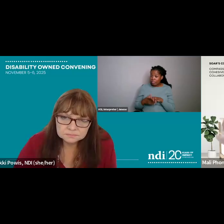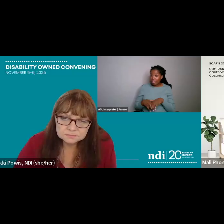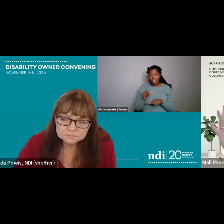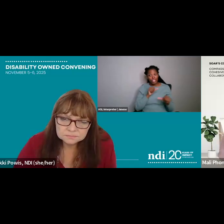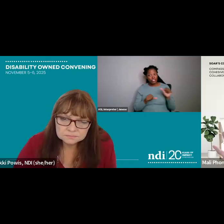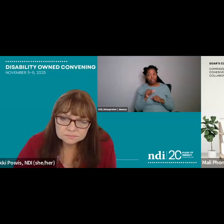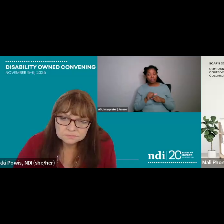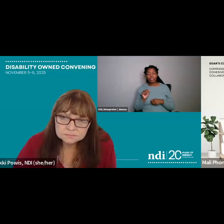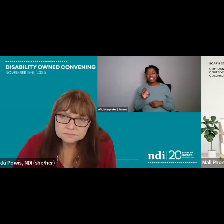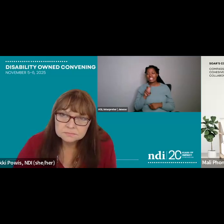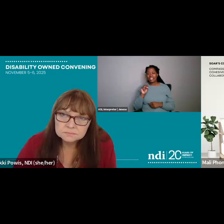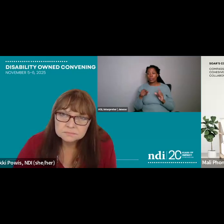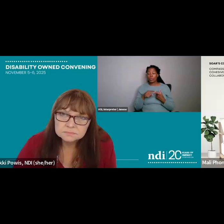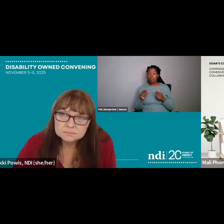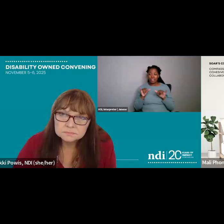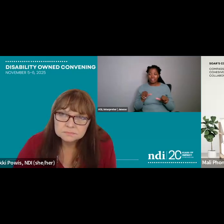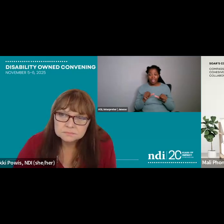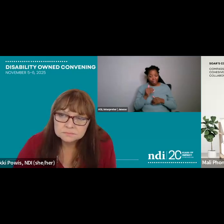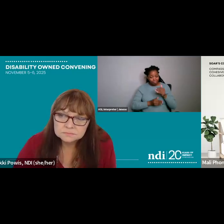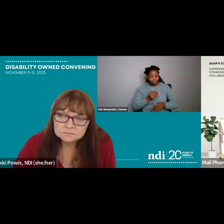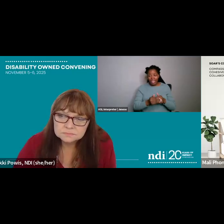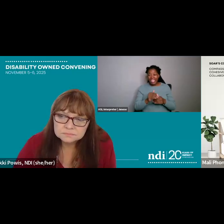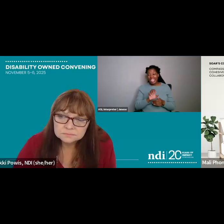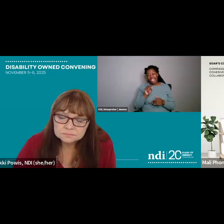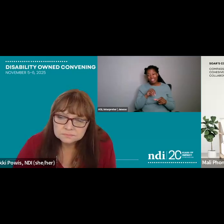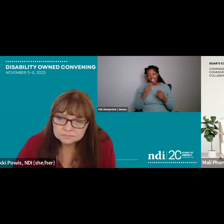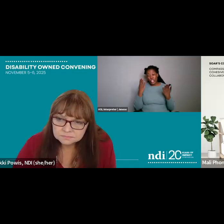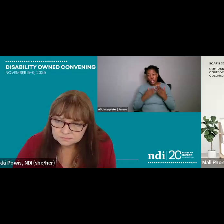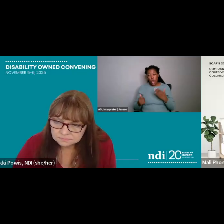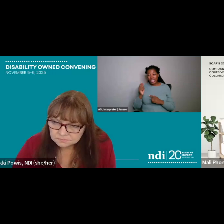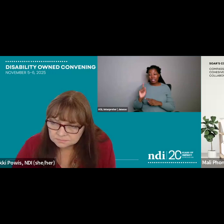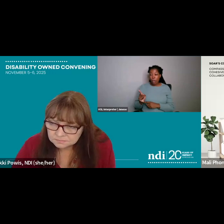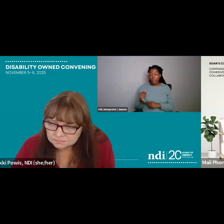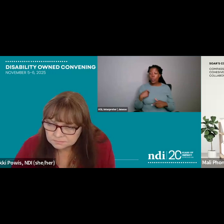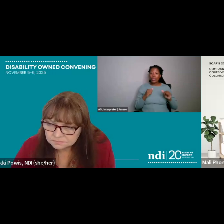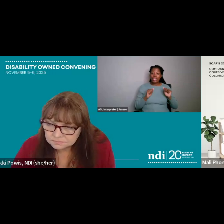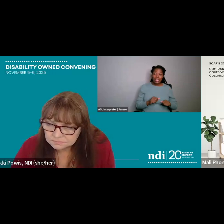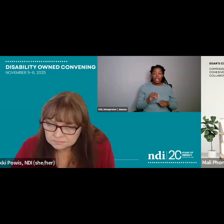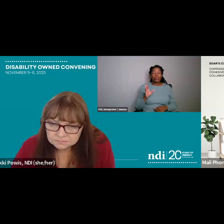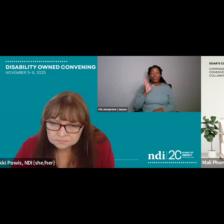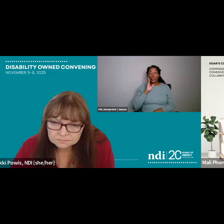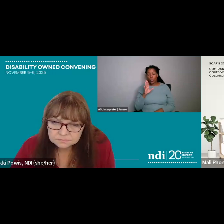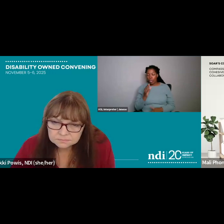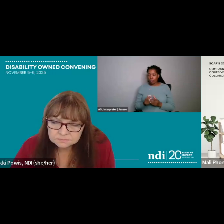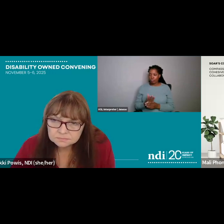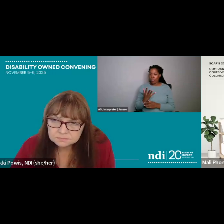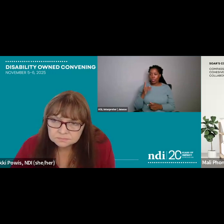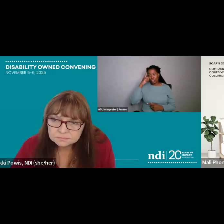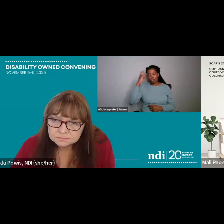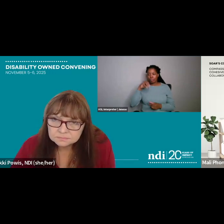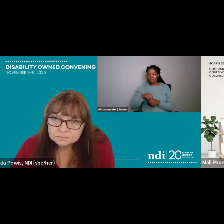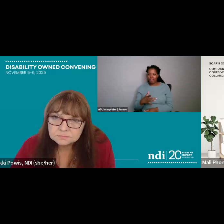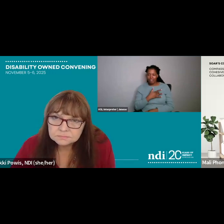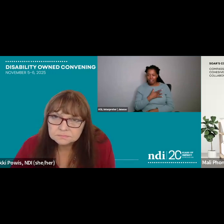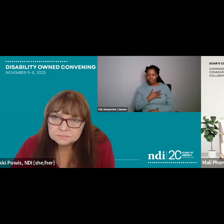course, even in the darkest of moments, we can and we will manifest the dreams planted in our hearts. So thank you